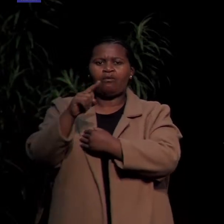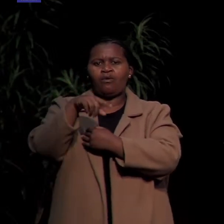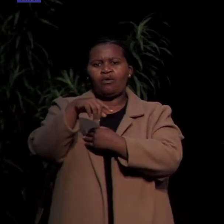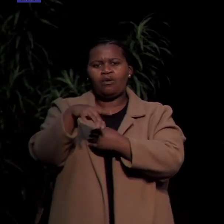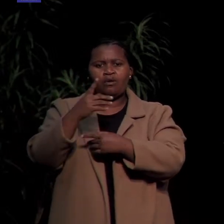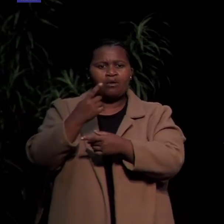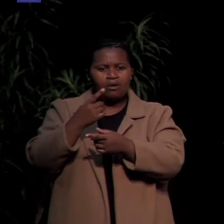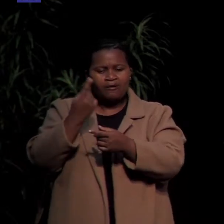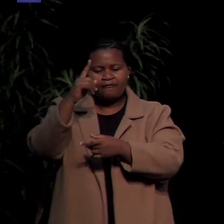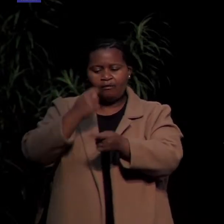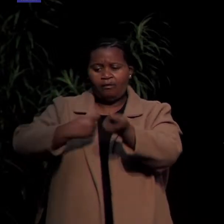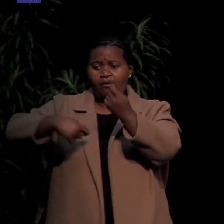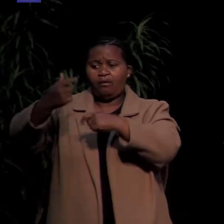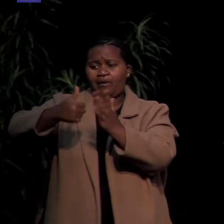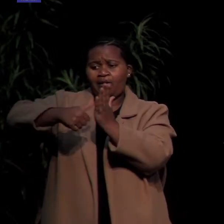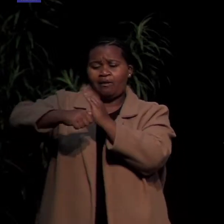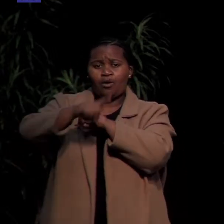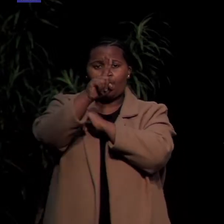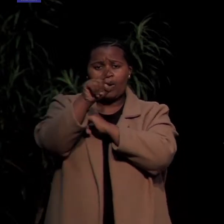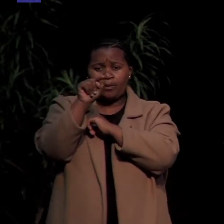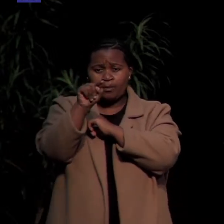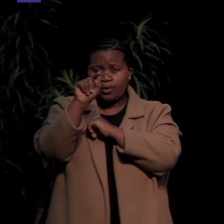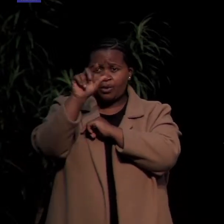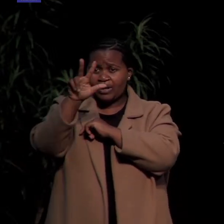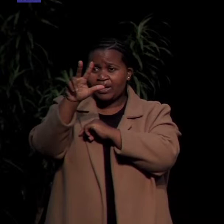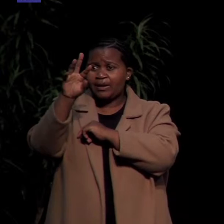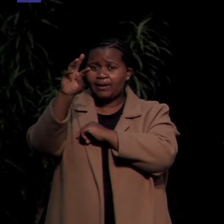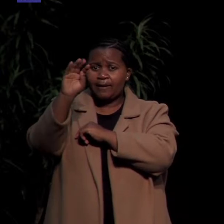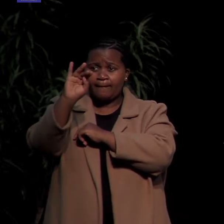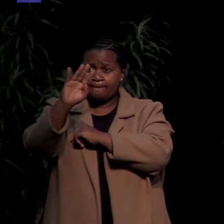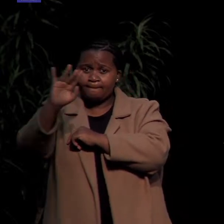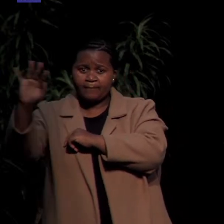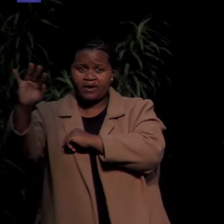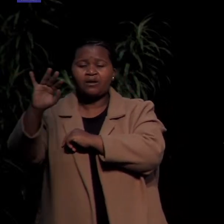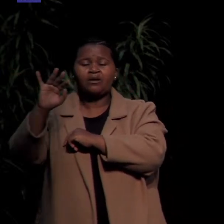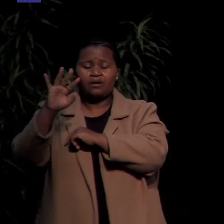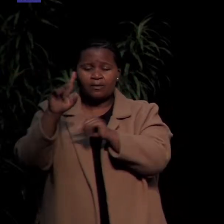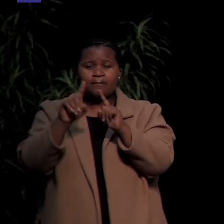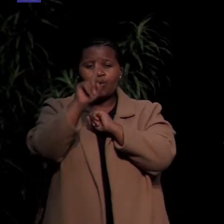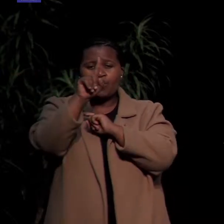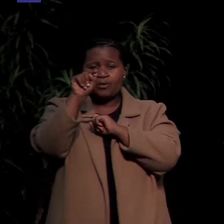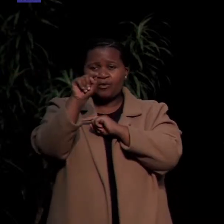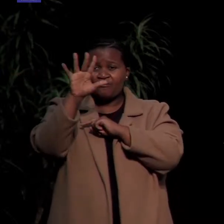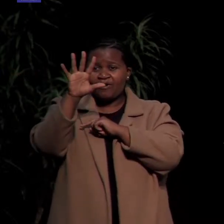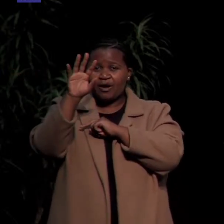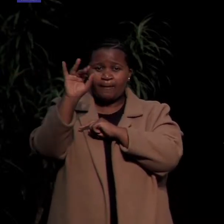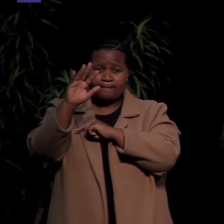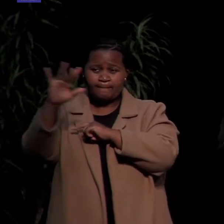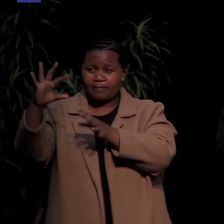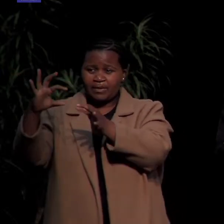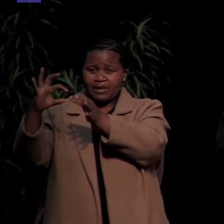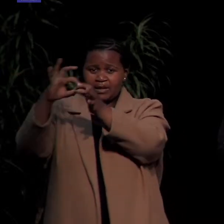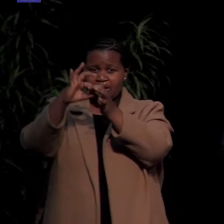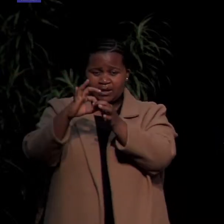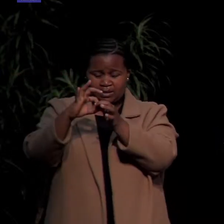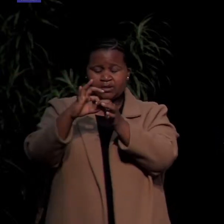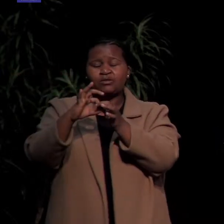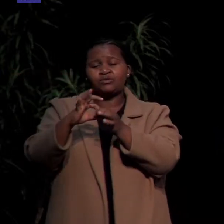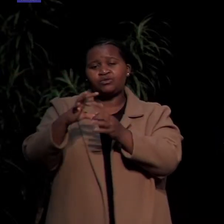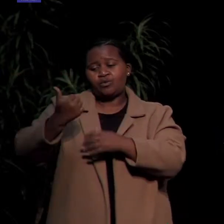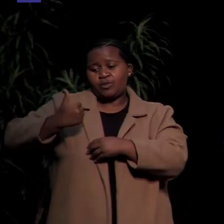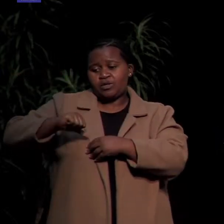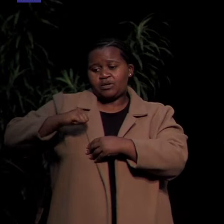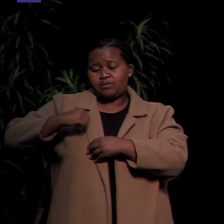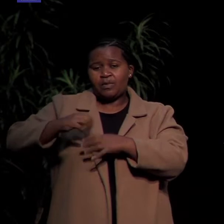of unspent conditional grant of 1.8 billion, of which 1.5 billion relates to the Municipal Disaster